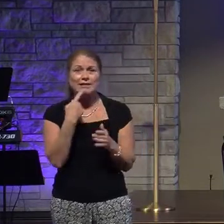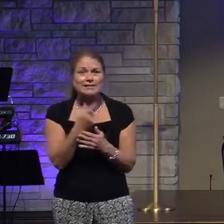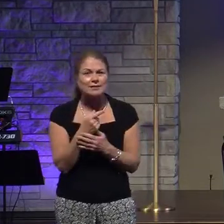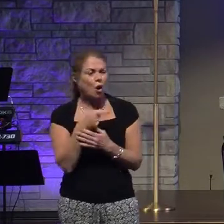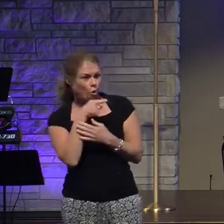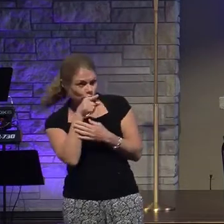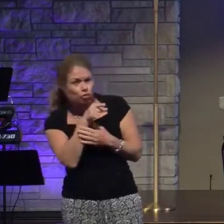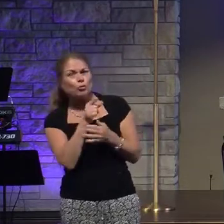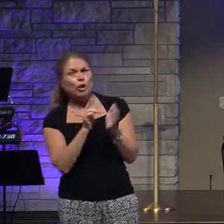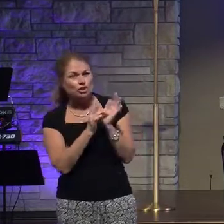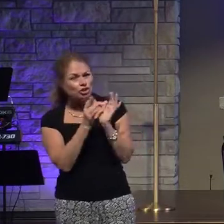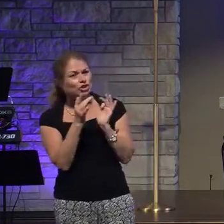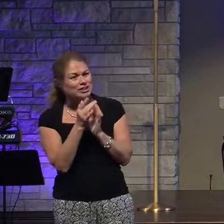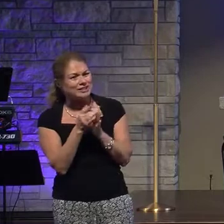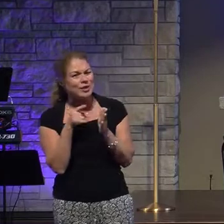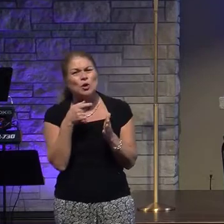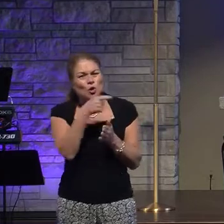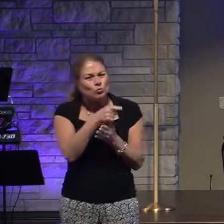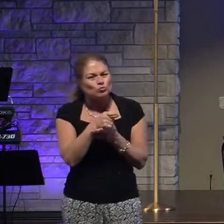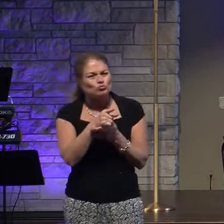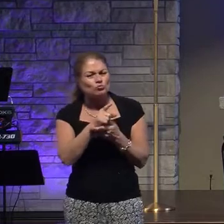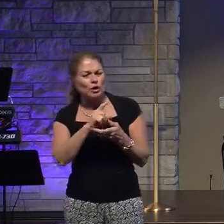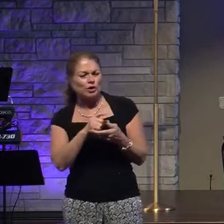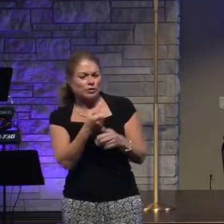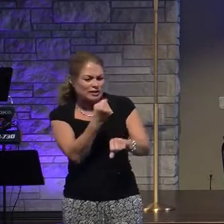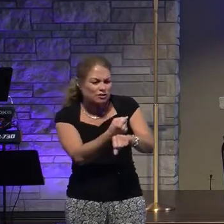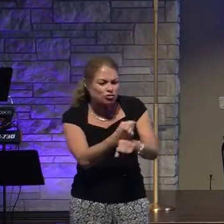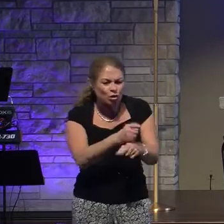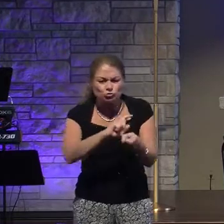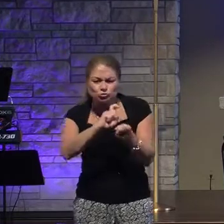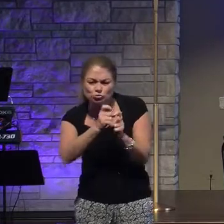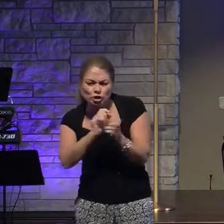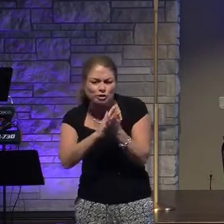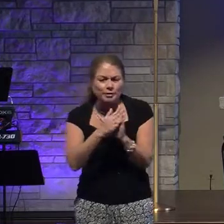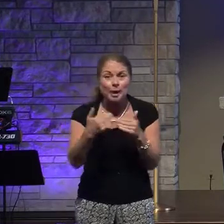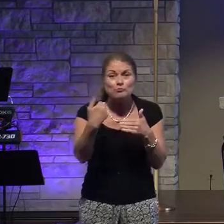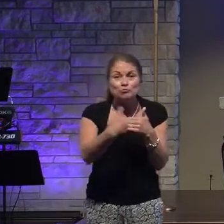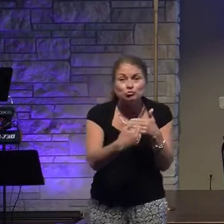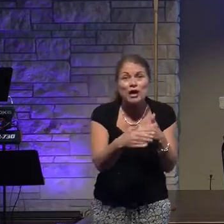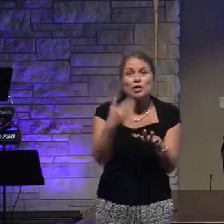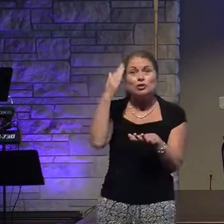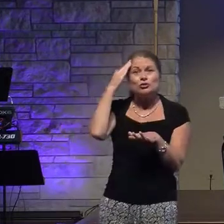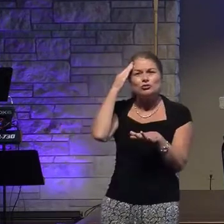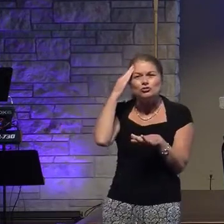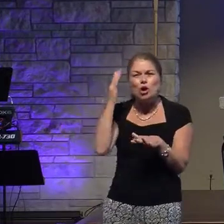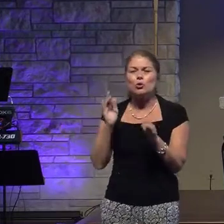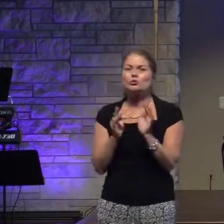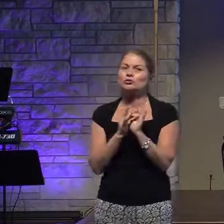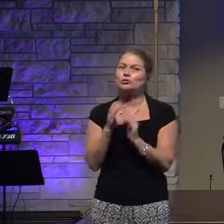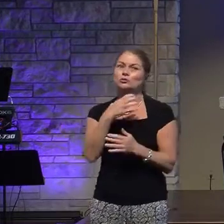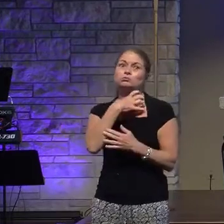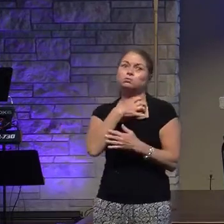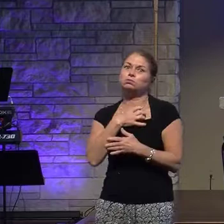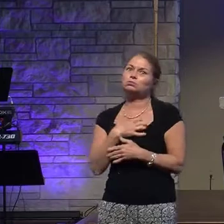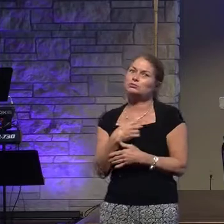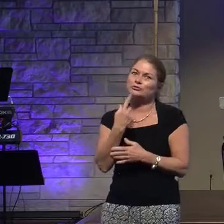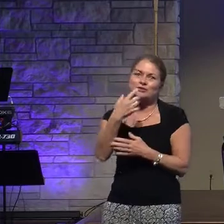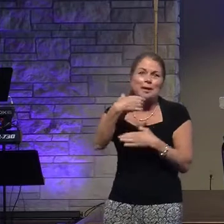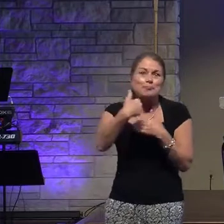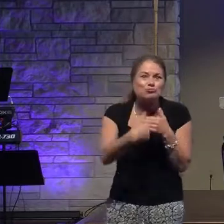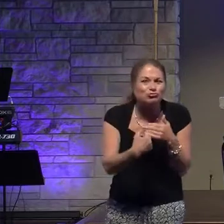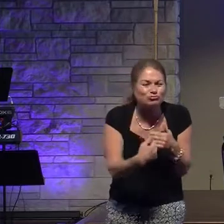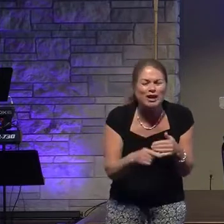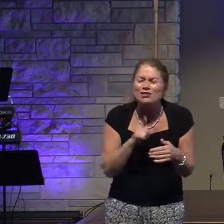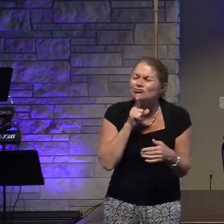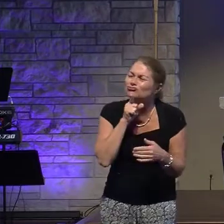you're Jesus. Why don't you turn these stones into bread? You know, Jesus was just yearning for some bread. He was dying